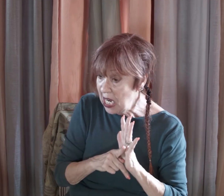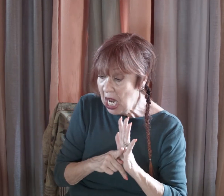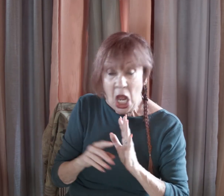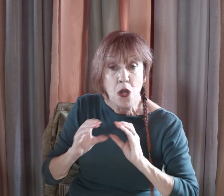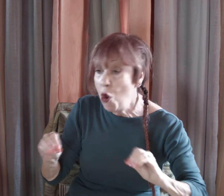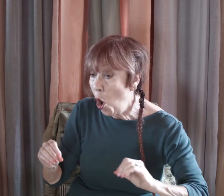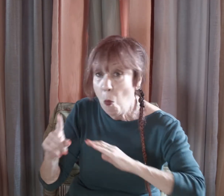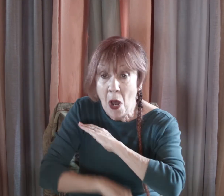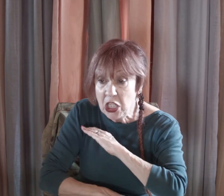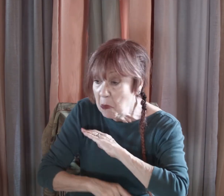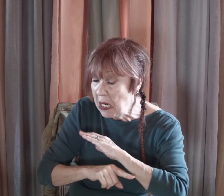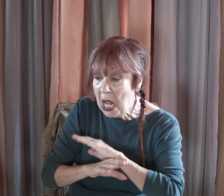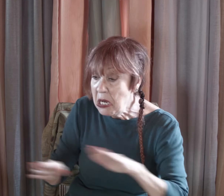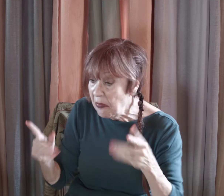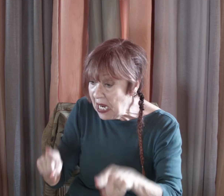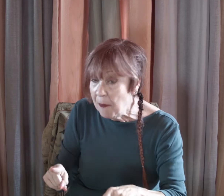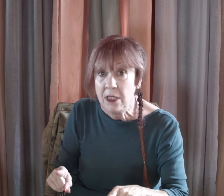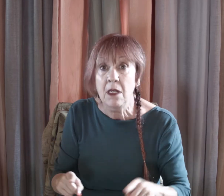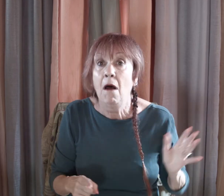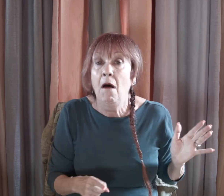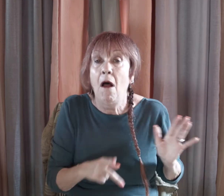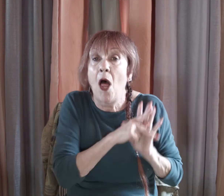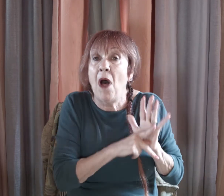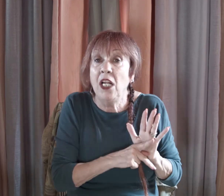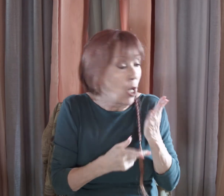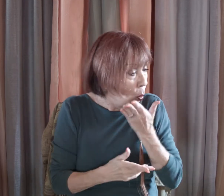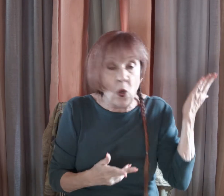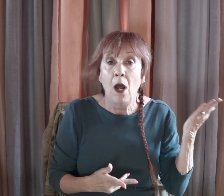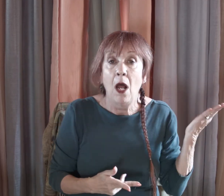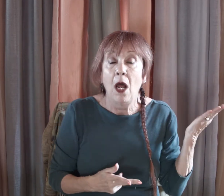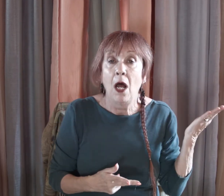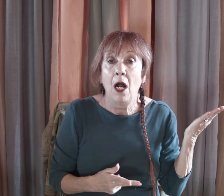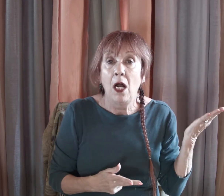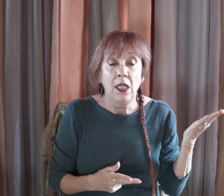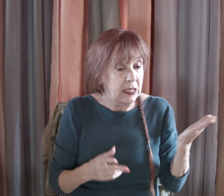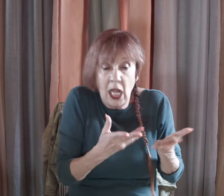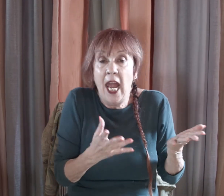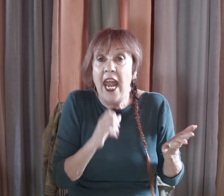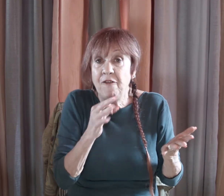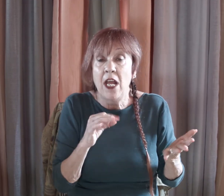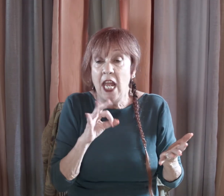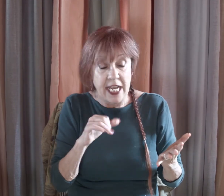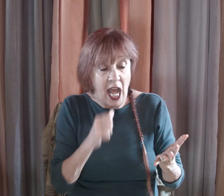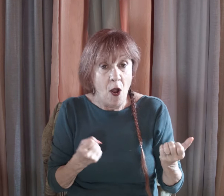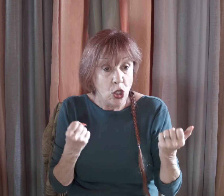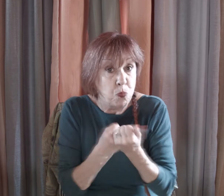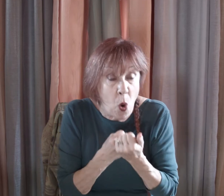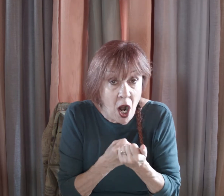matter that you changed the policy. It's irrelevant. Absolutely irrelevant. Policies which are not enforced don't exist. That's all. They don't